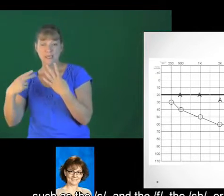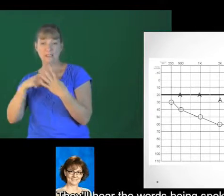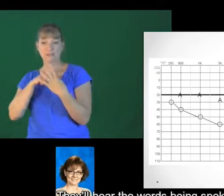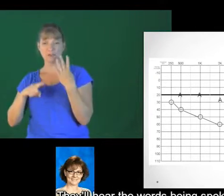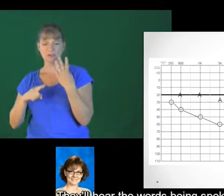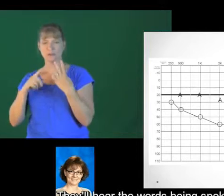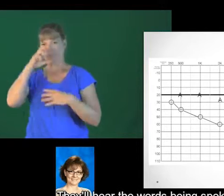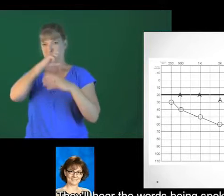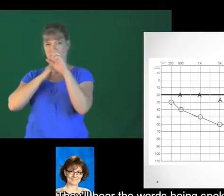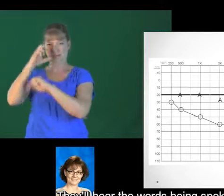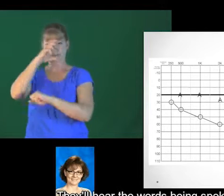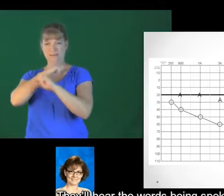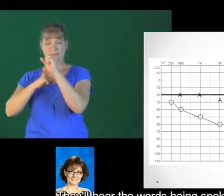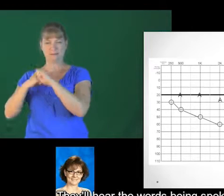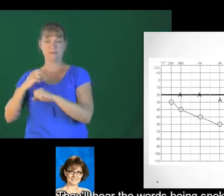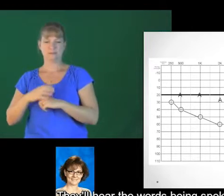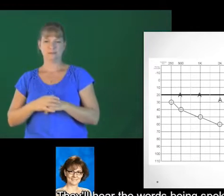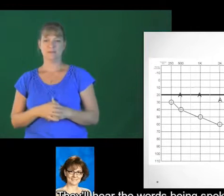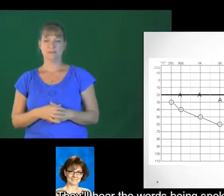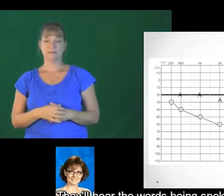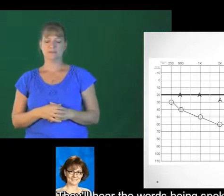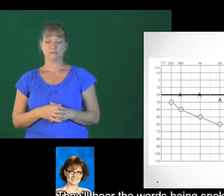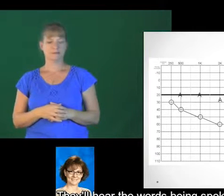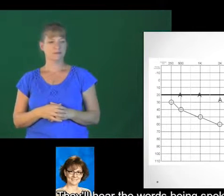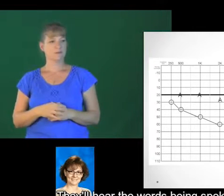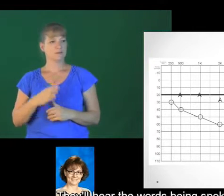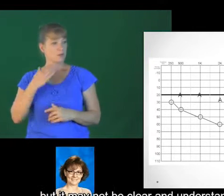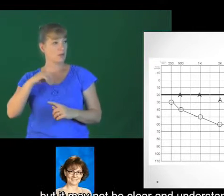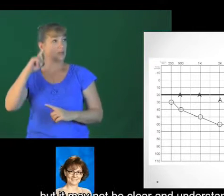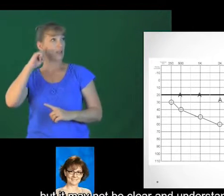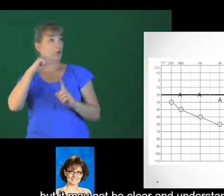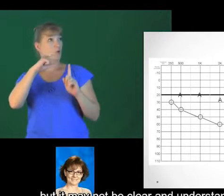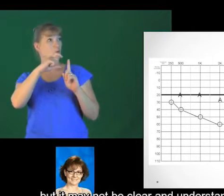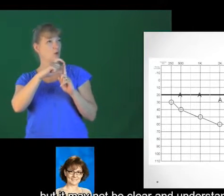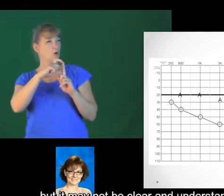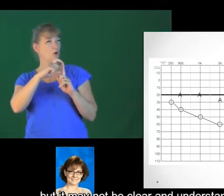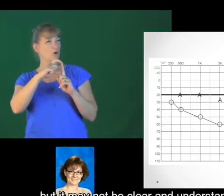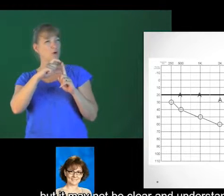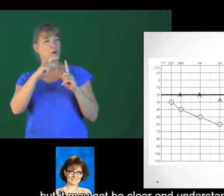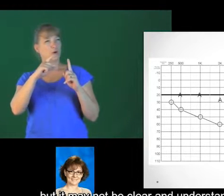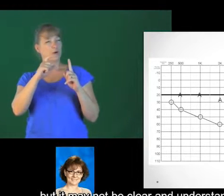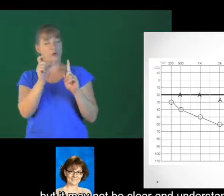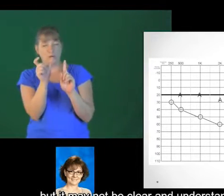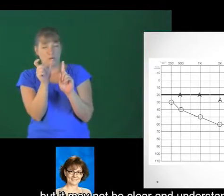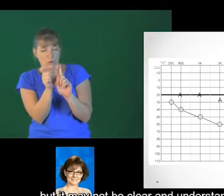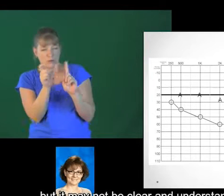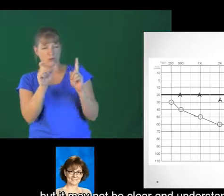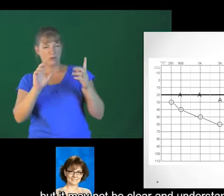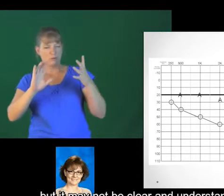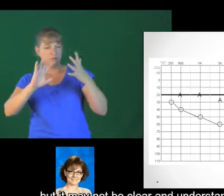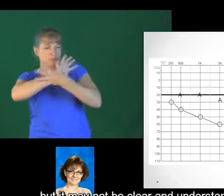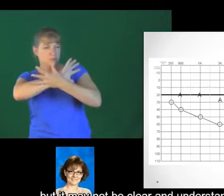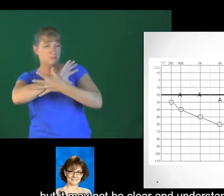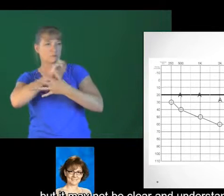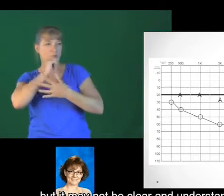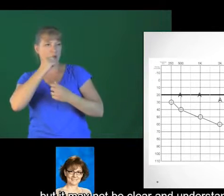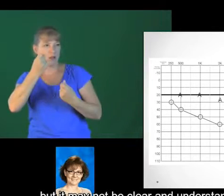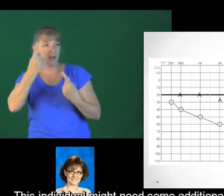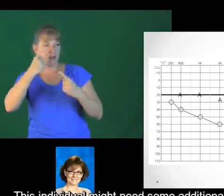And so they'll hear the words being spoken, but it may not be clear and understandable. So